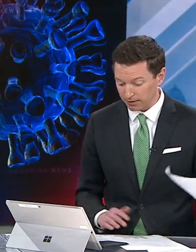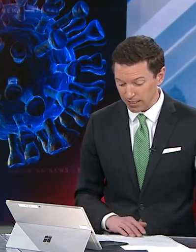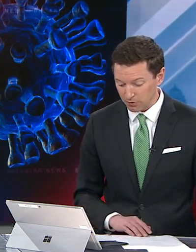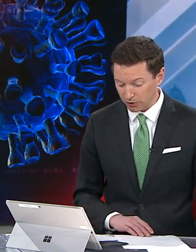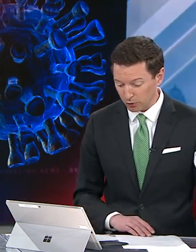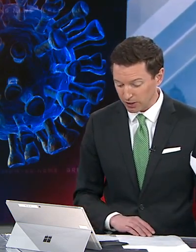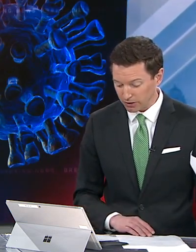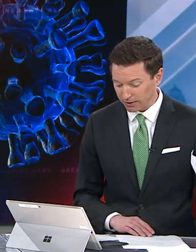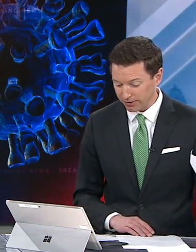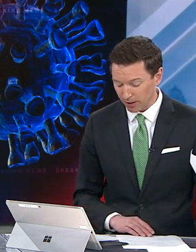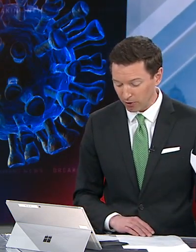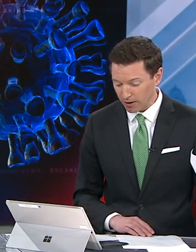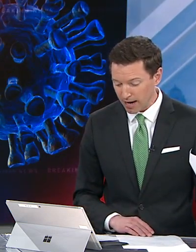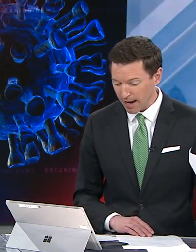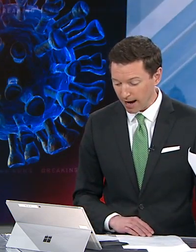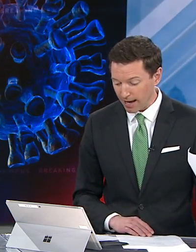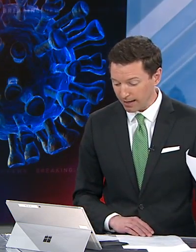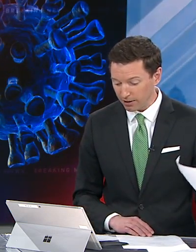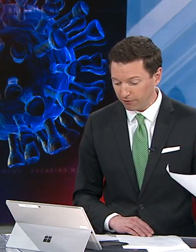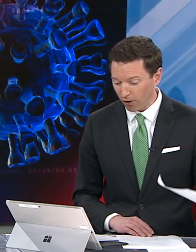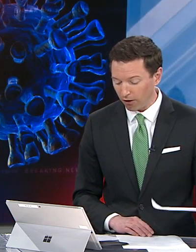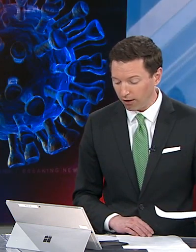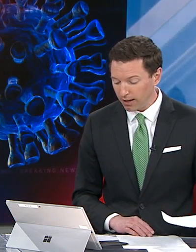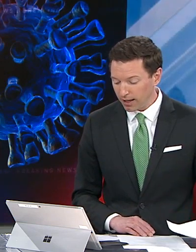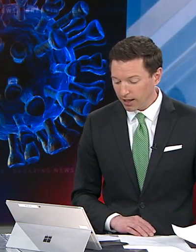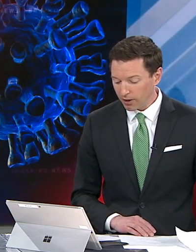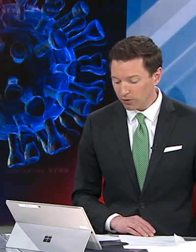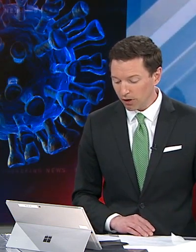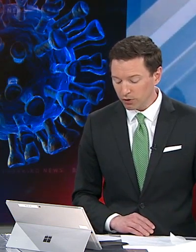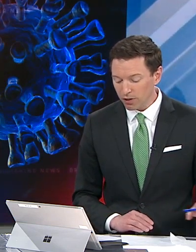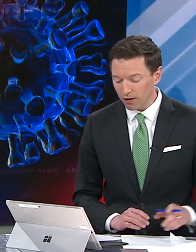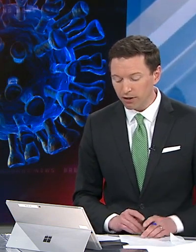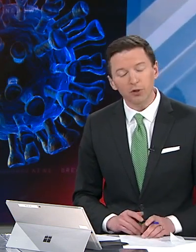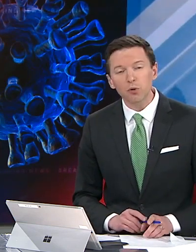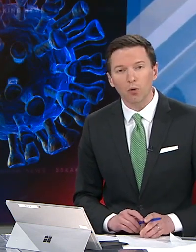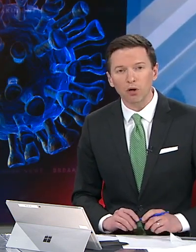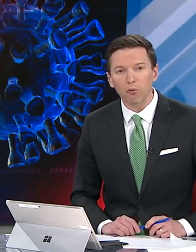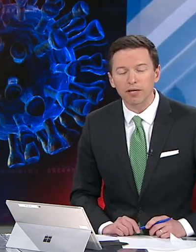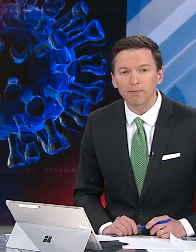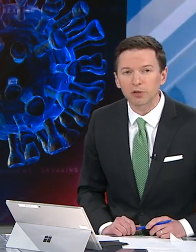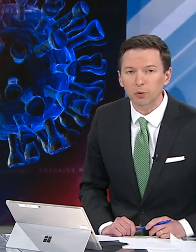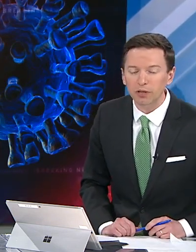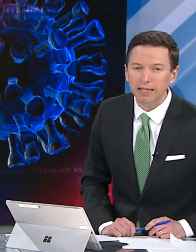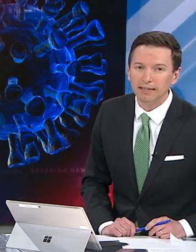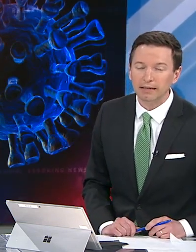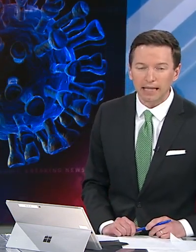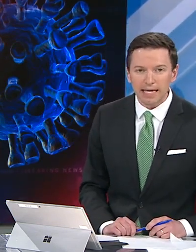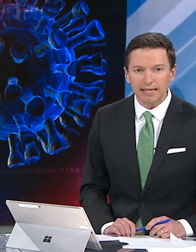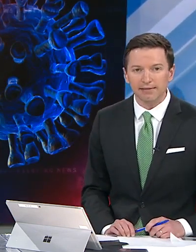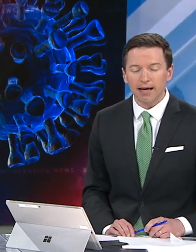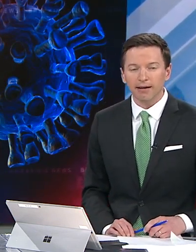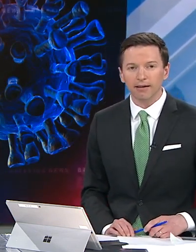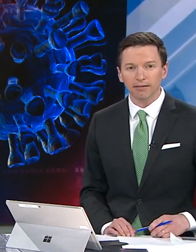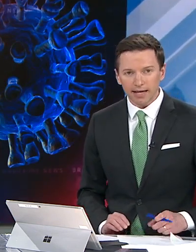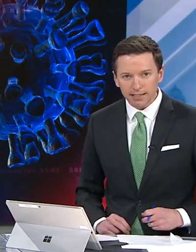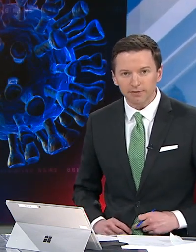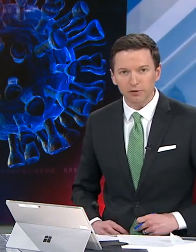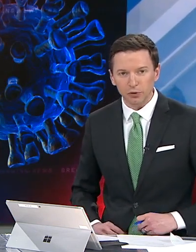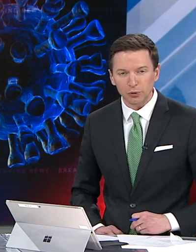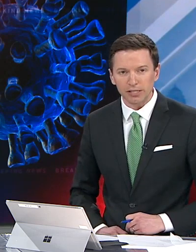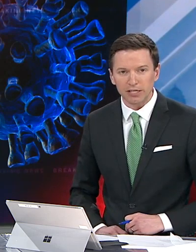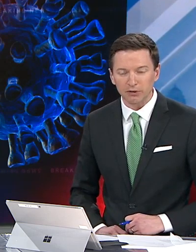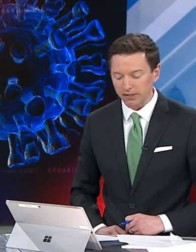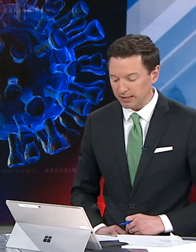possibly continuing the school year in the summer and in the fall. There was also talk that a new order will be coming shortly that delays